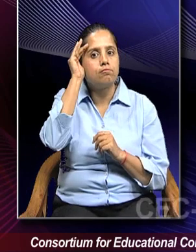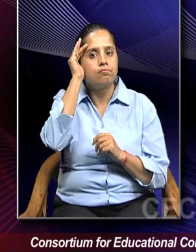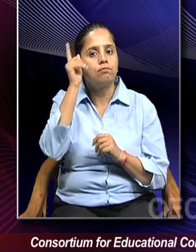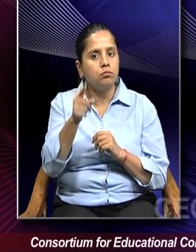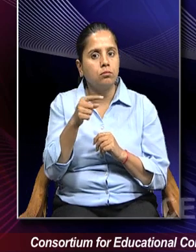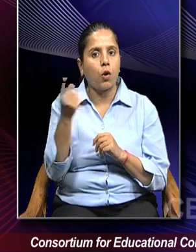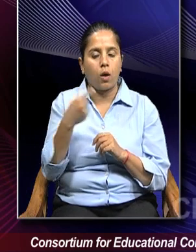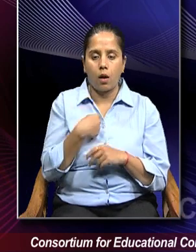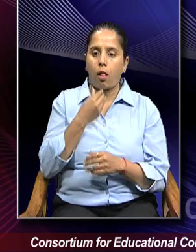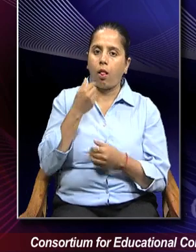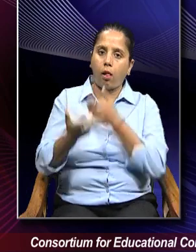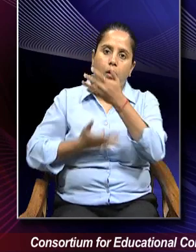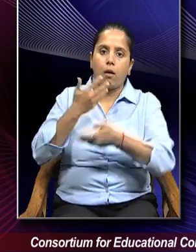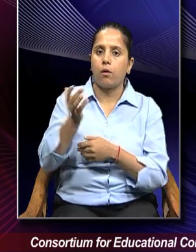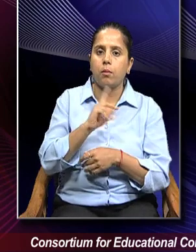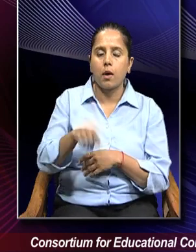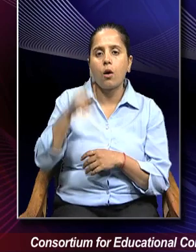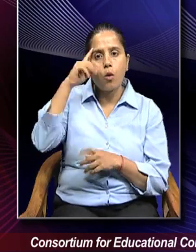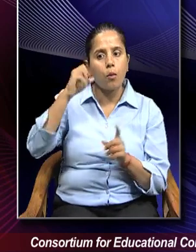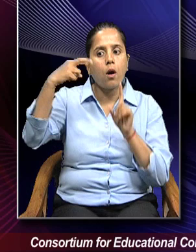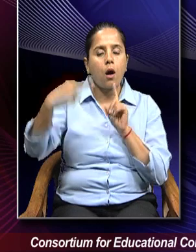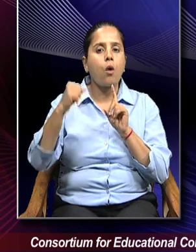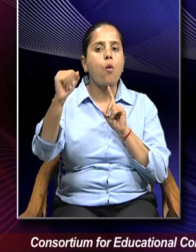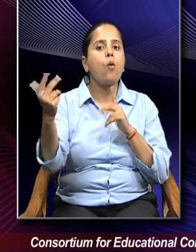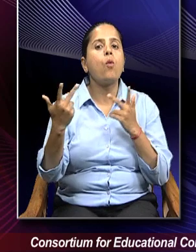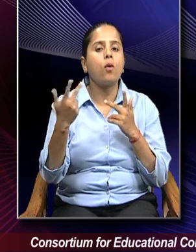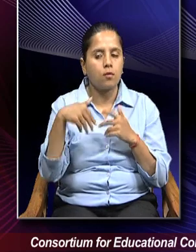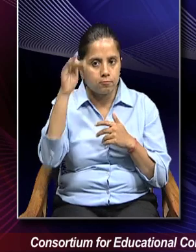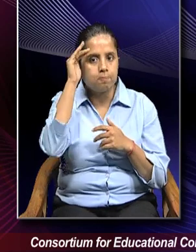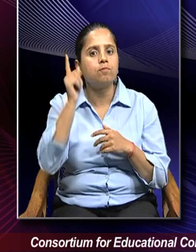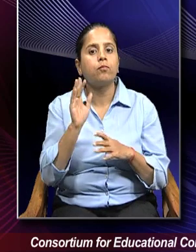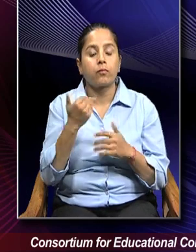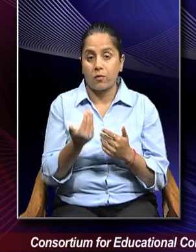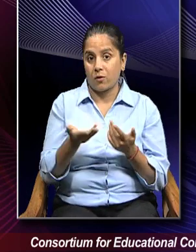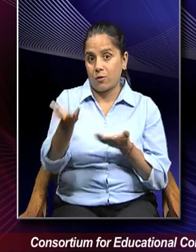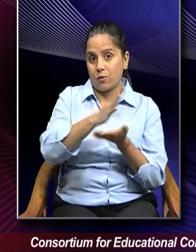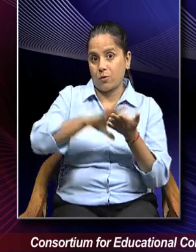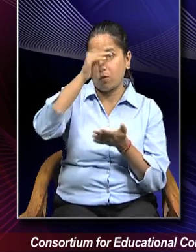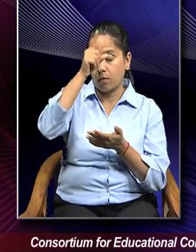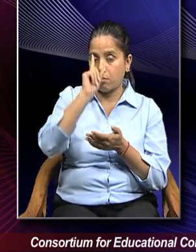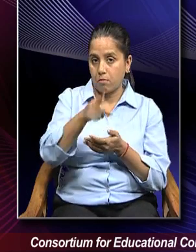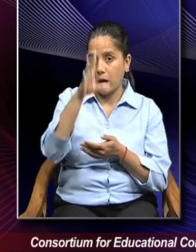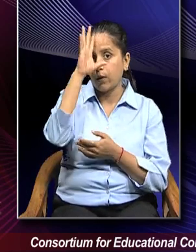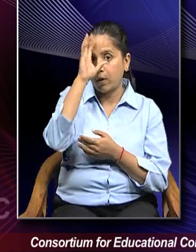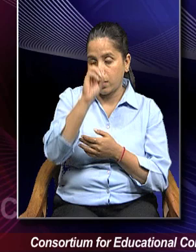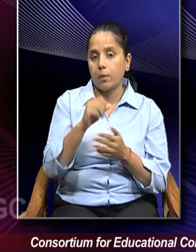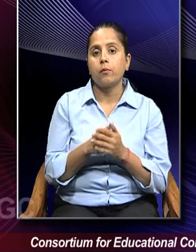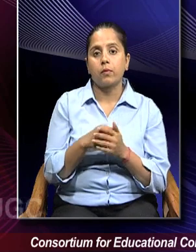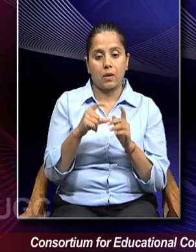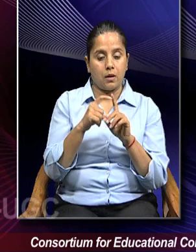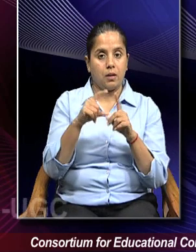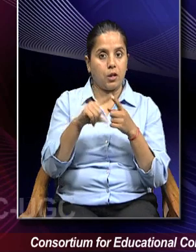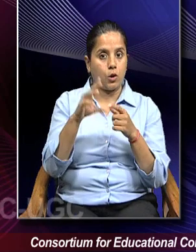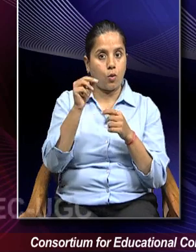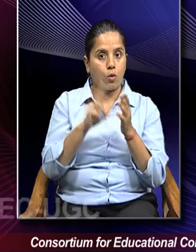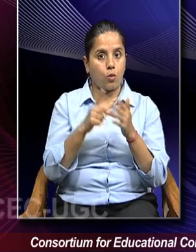should listen to the opinions of the opposites also. And here, my dear learners, we have to note that deontologists, they